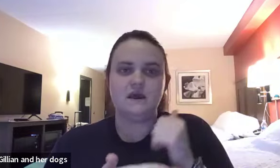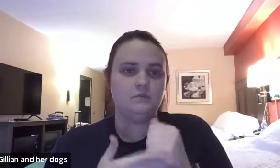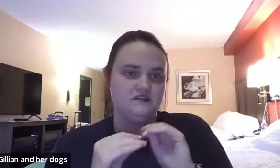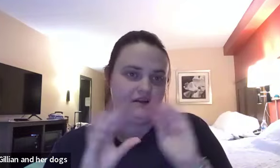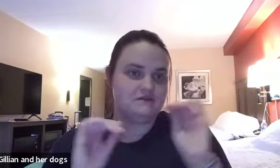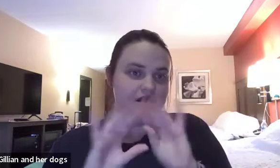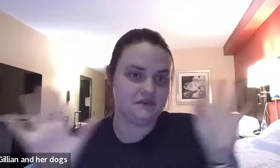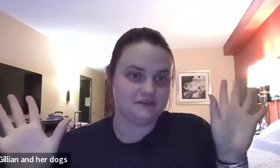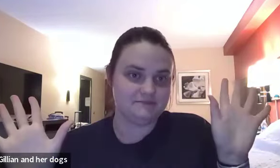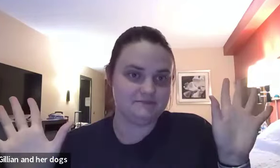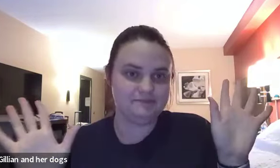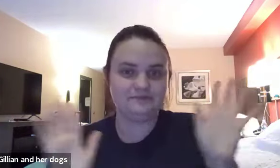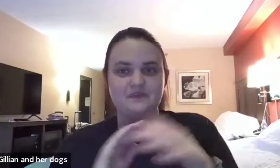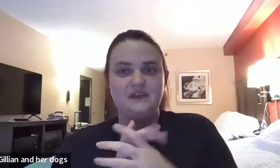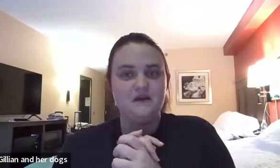help to clarify things. Okay.